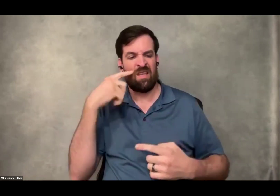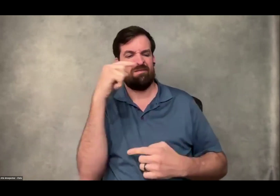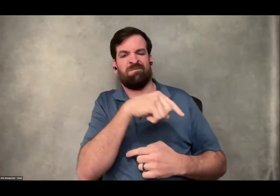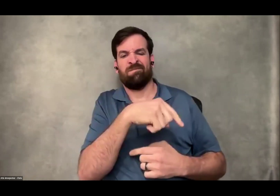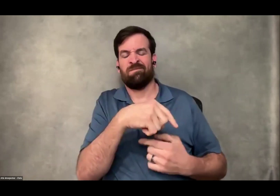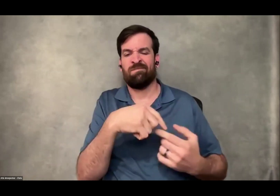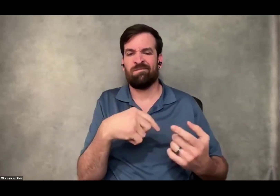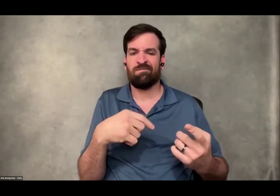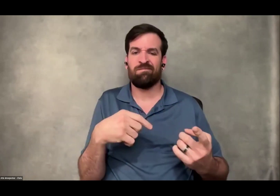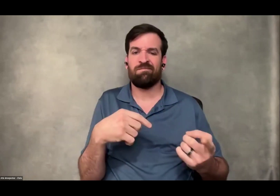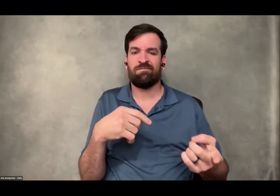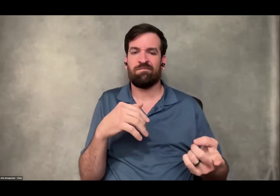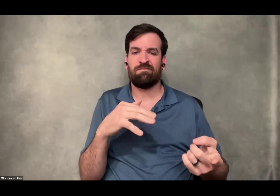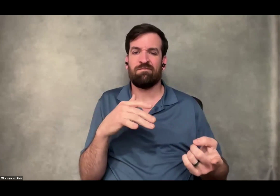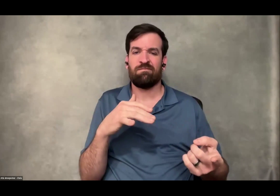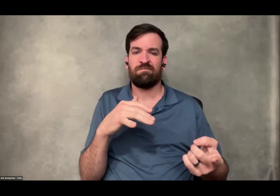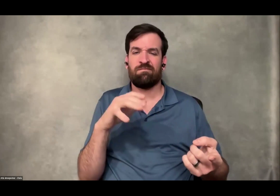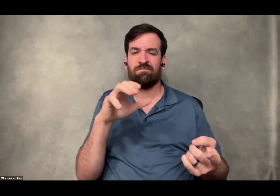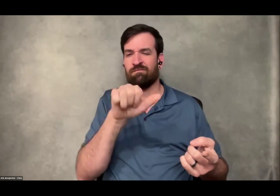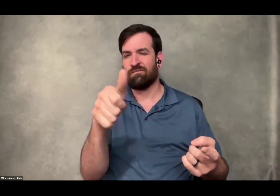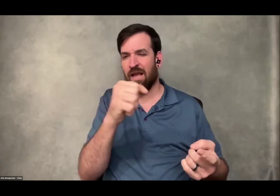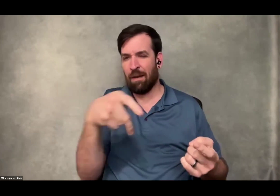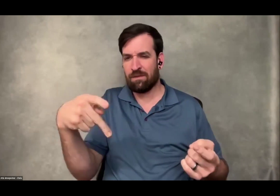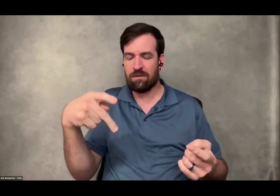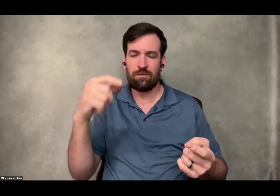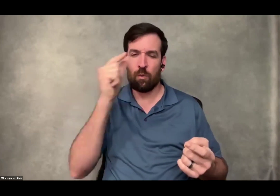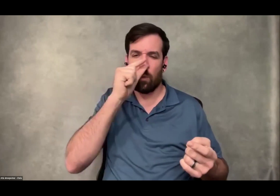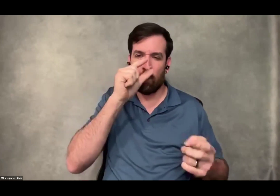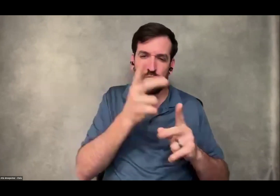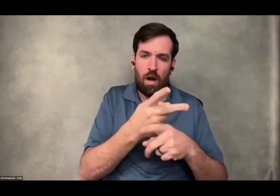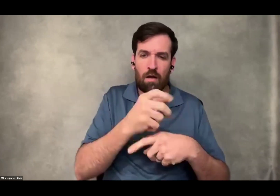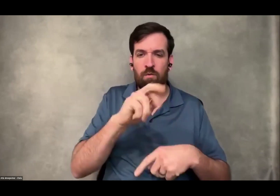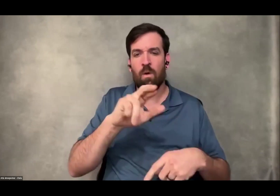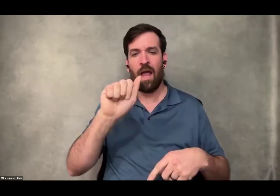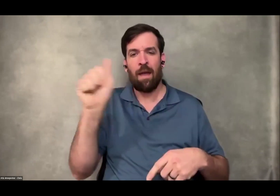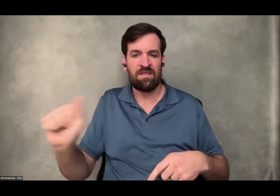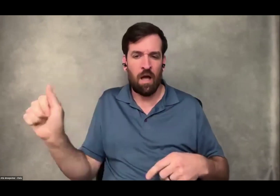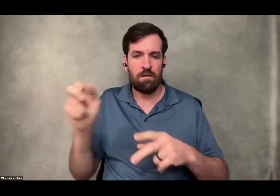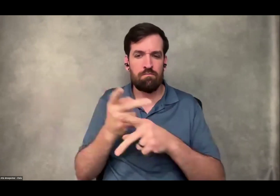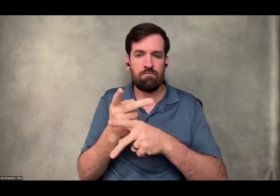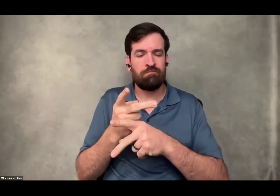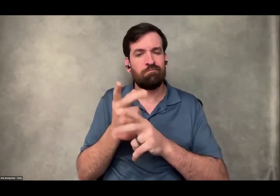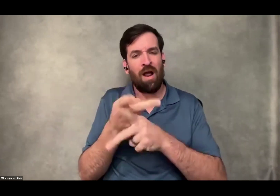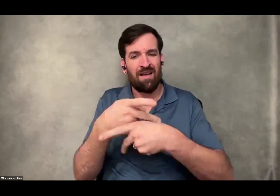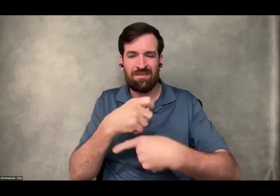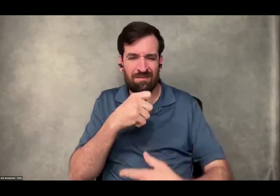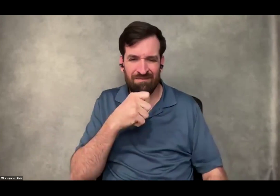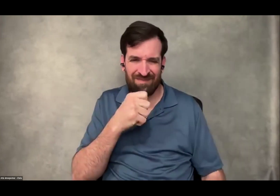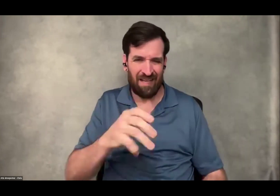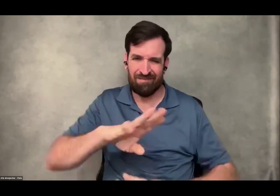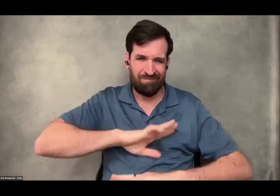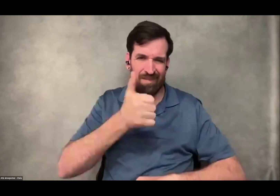answers in these apps and stuff like the Google products or the Amazon products are not as satisfactory anymore.